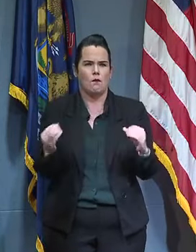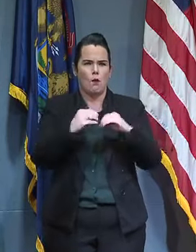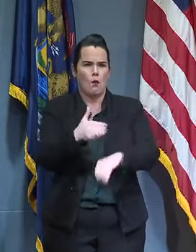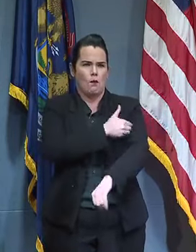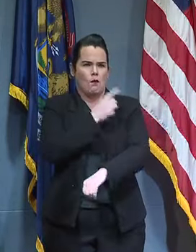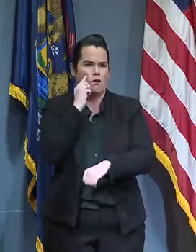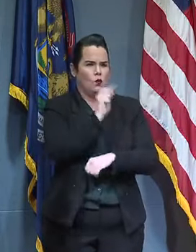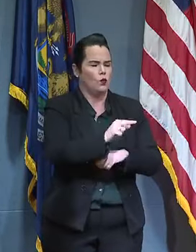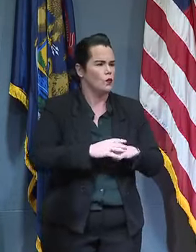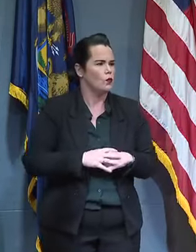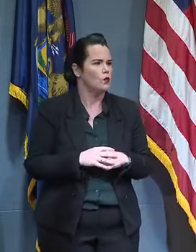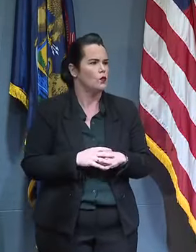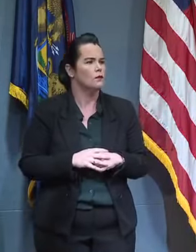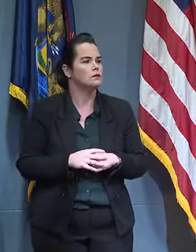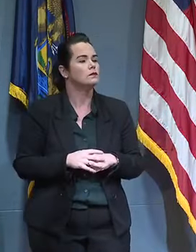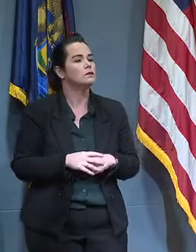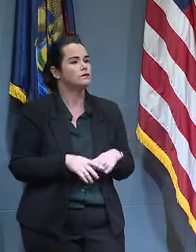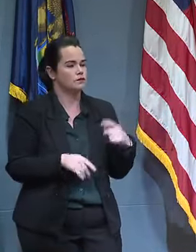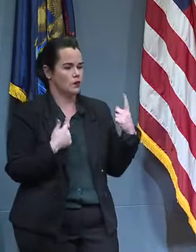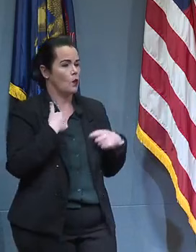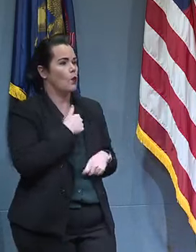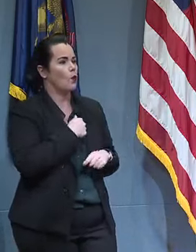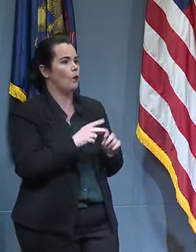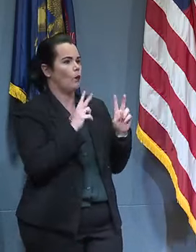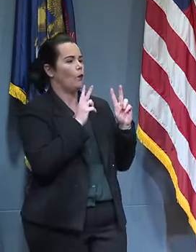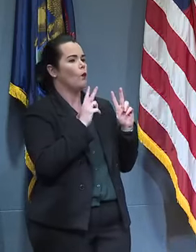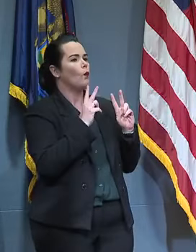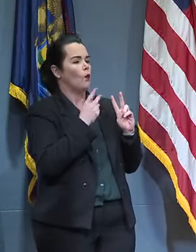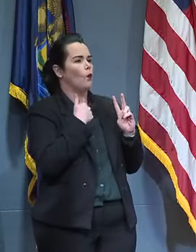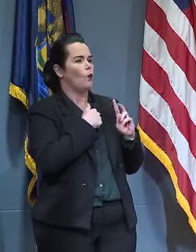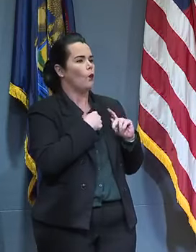court? We've cited two sources of authority.